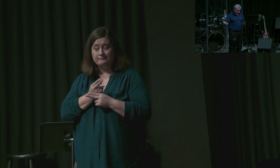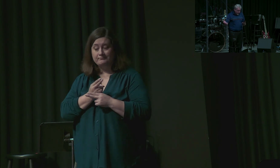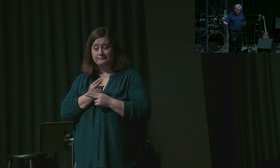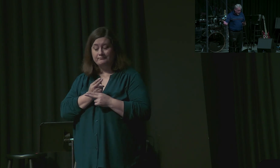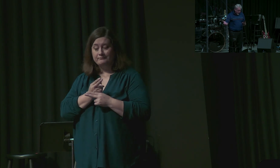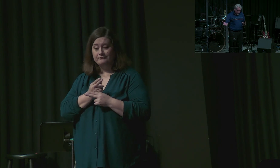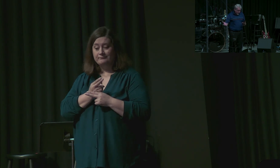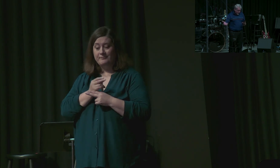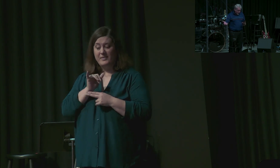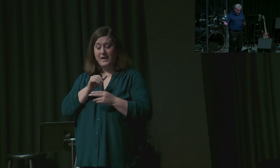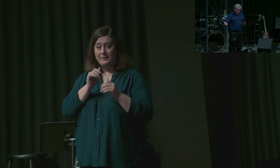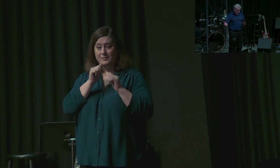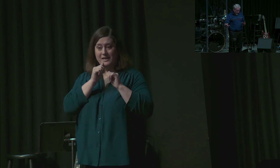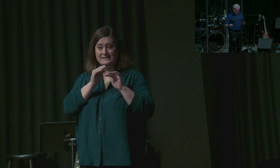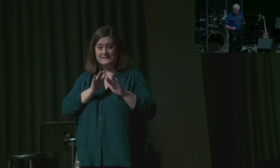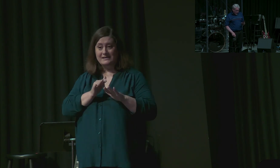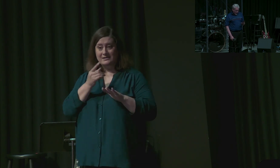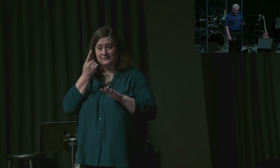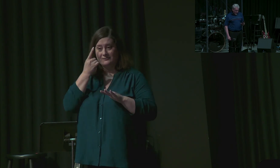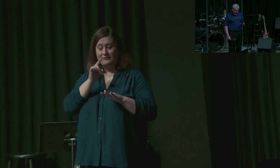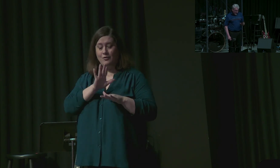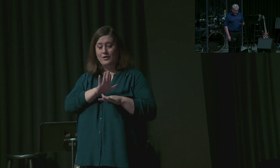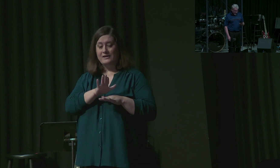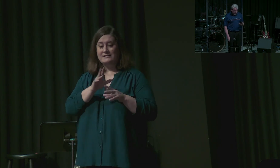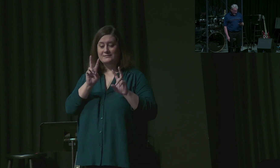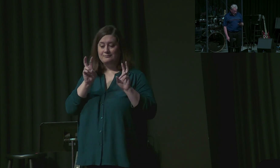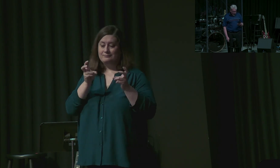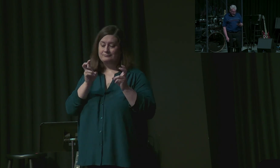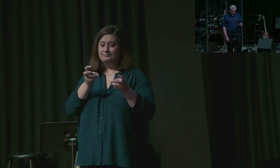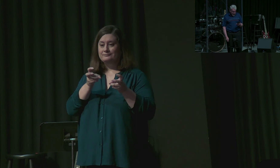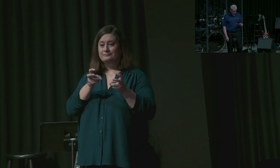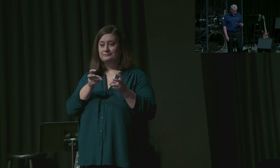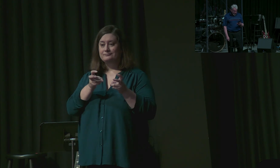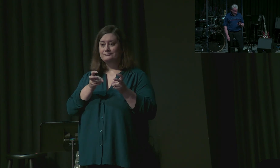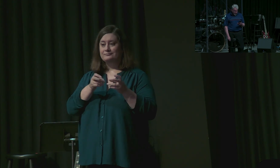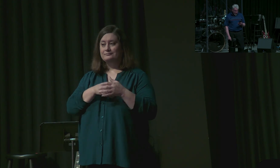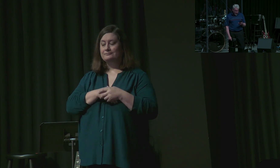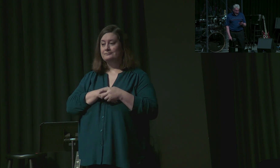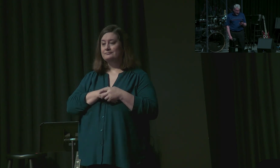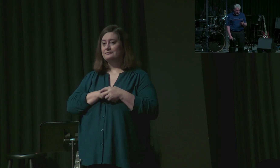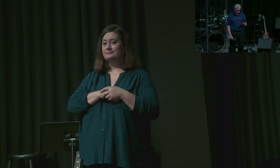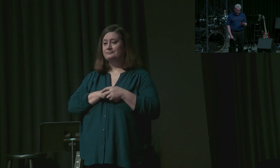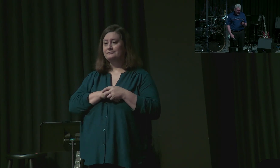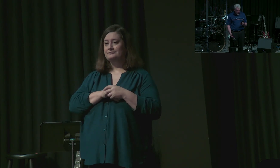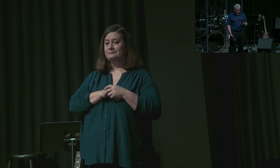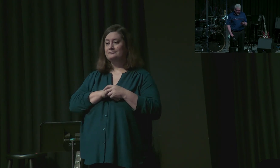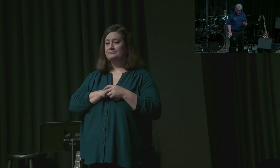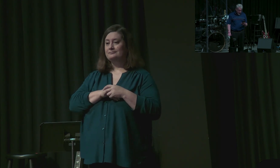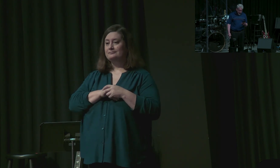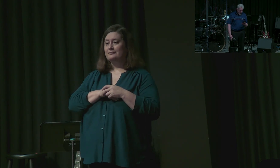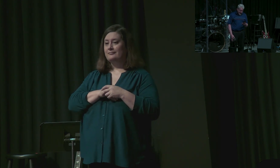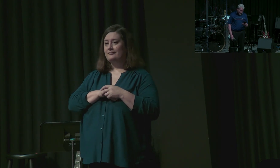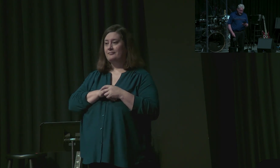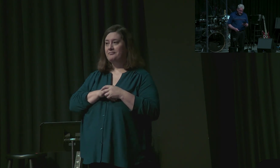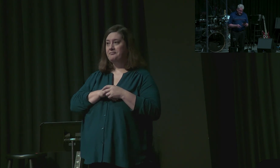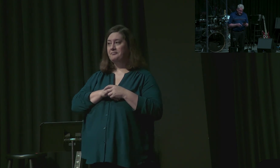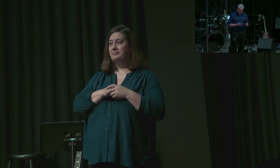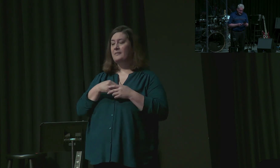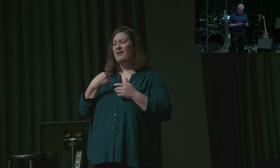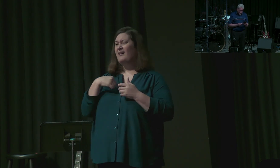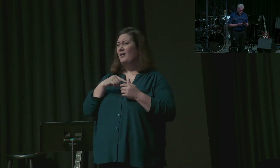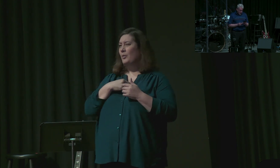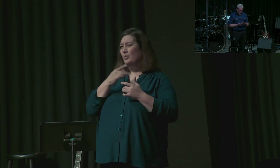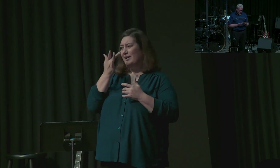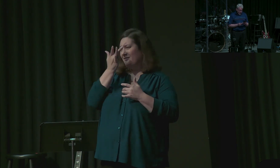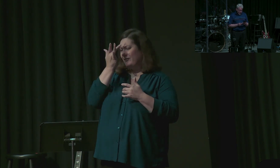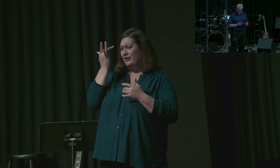The Irish are famous for their wry and witty blessings. We've lost much in that we do not know how to give, and much less how to receive